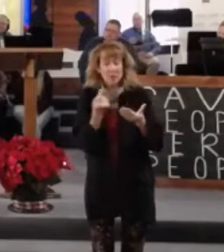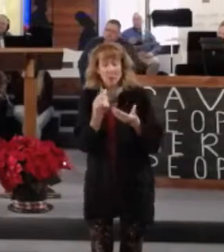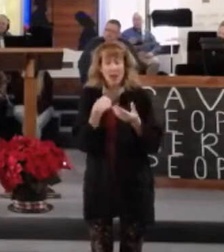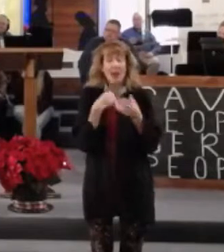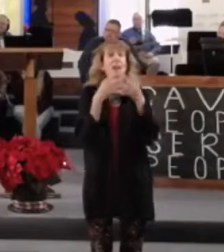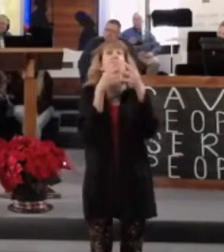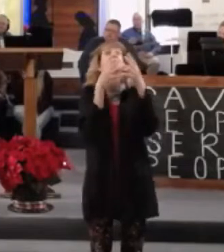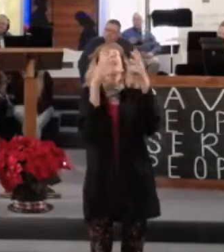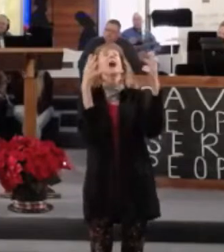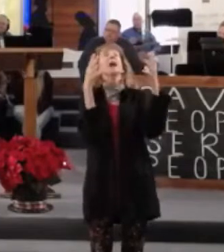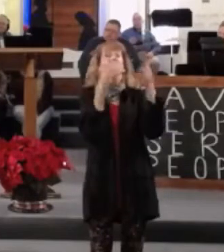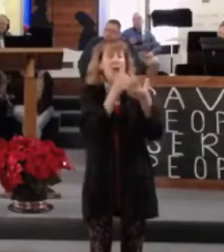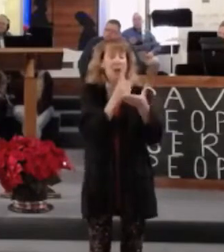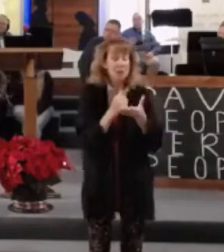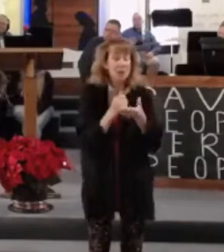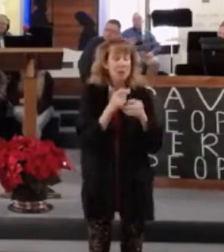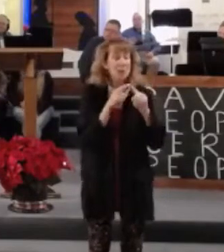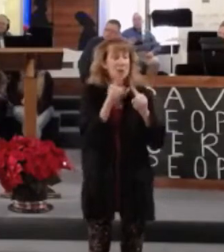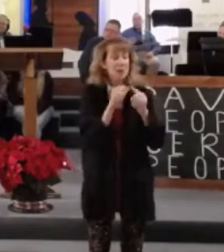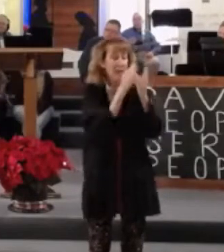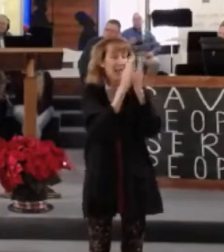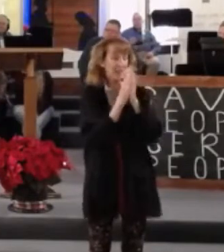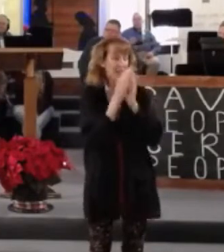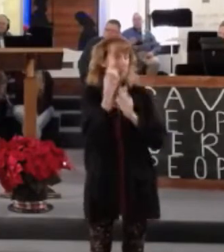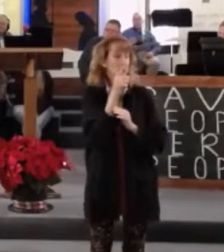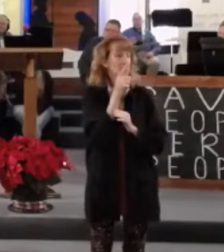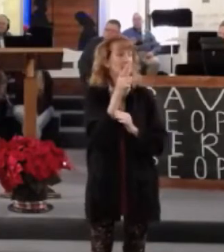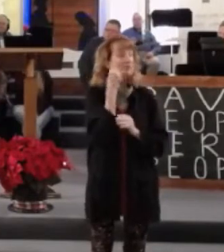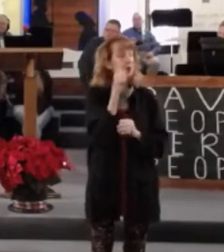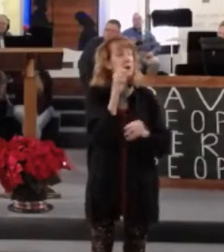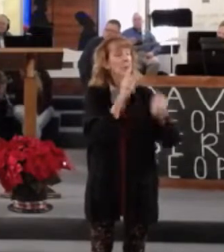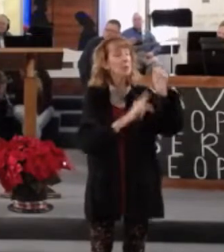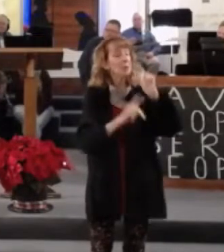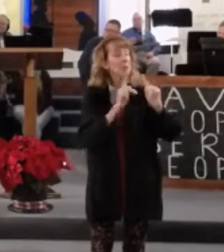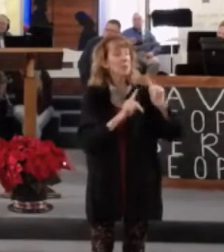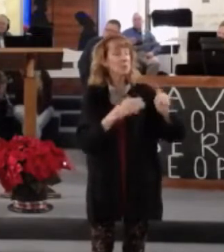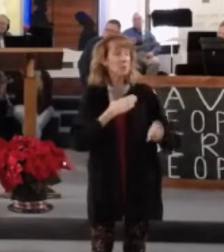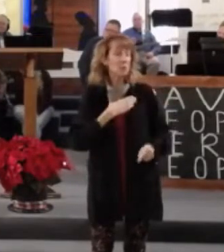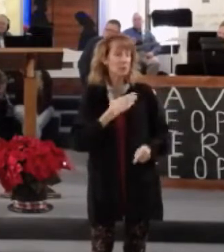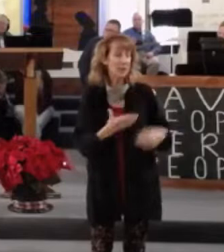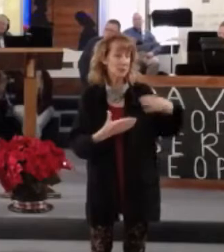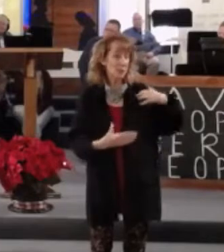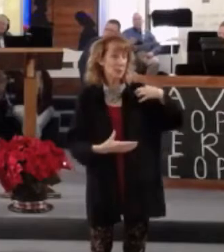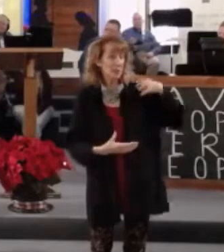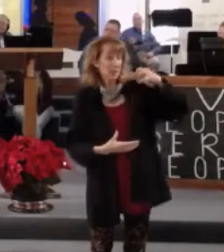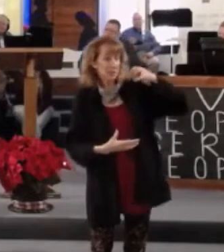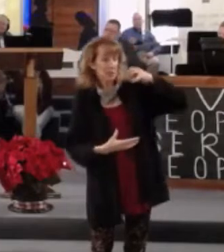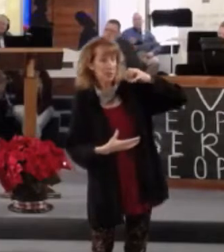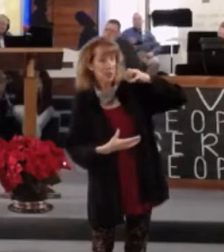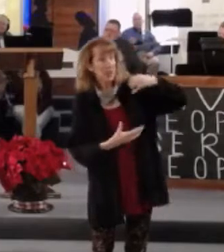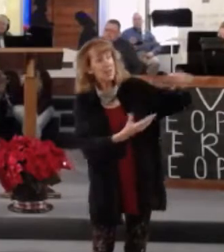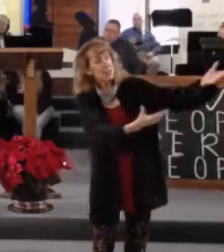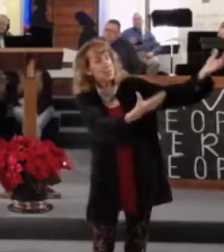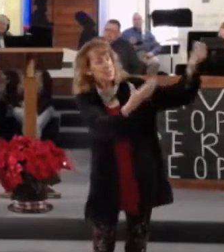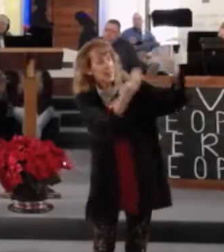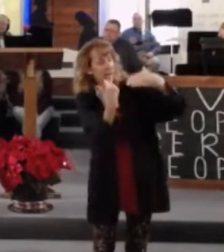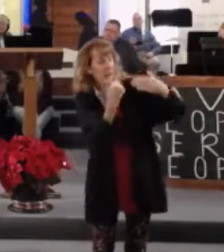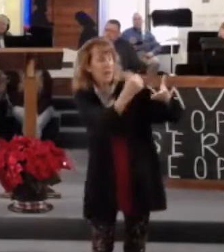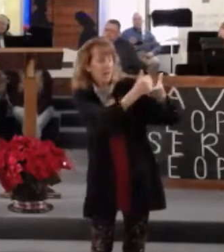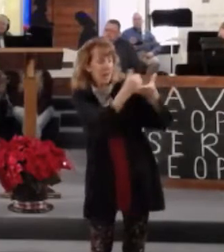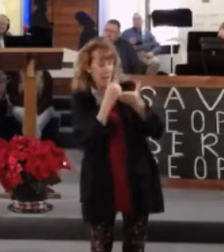help. What I am asking for is for people to volunteer their time and help us feed this